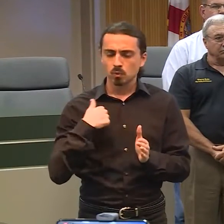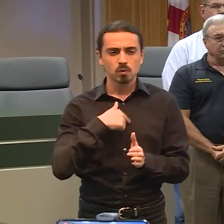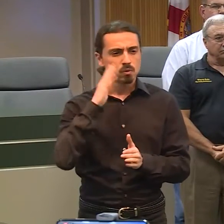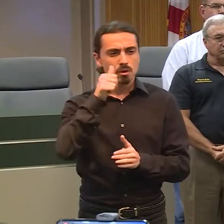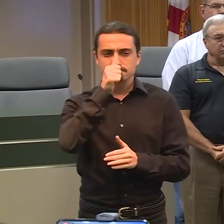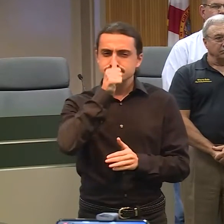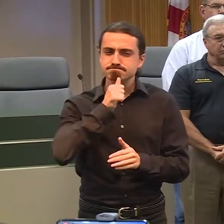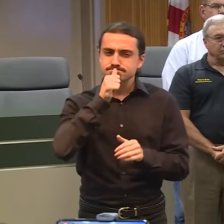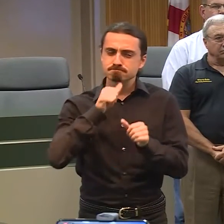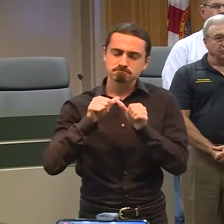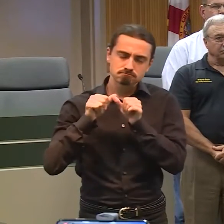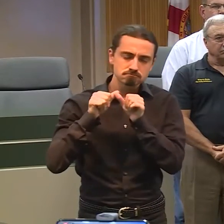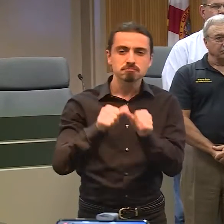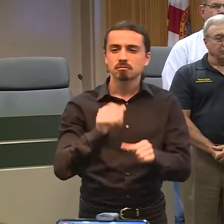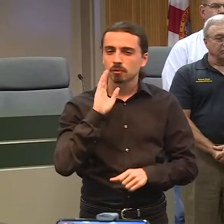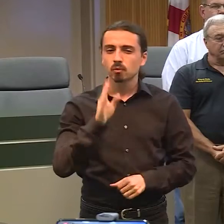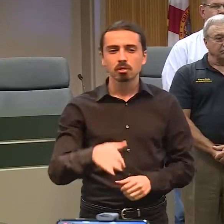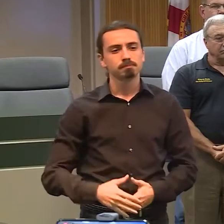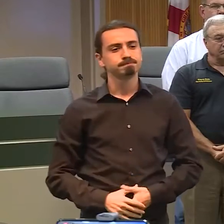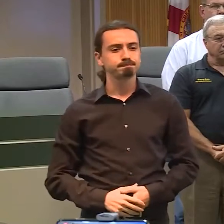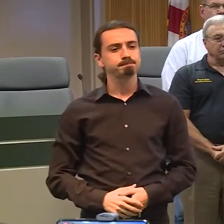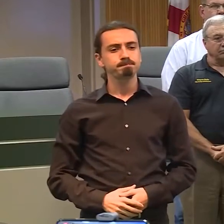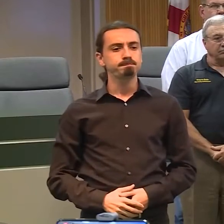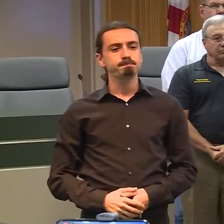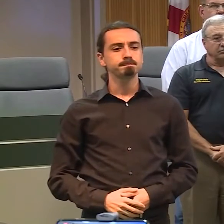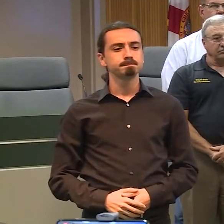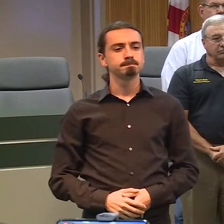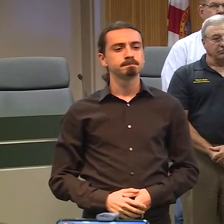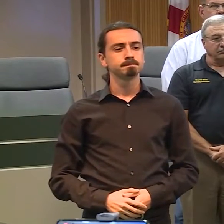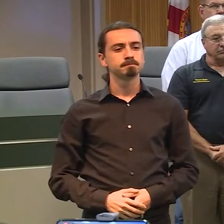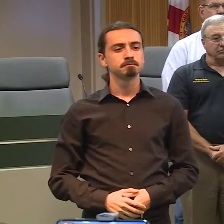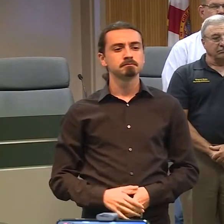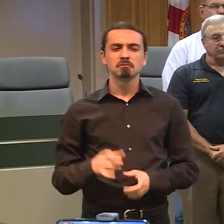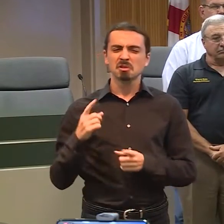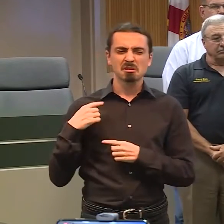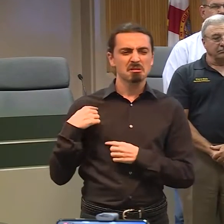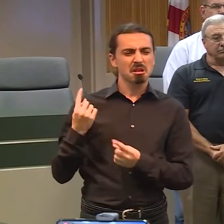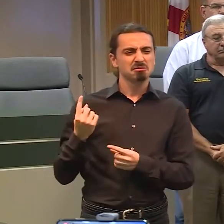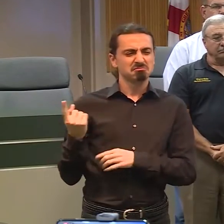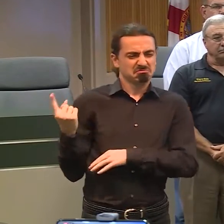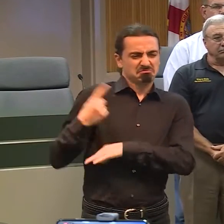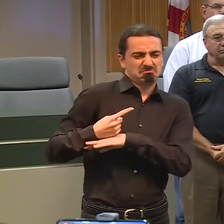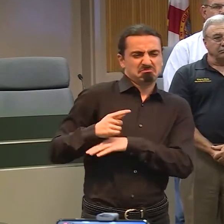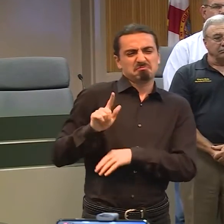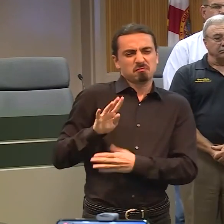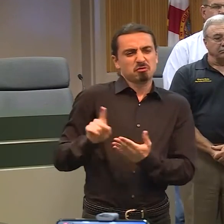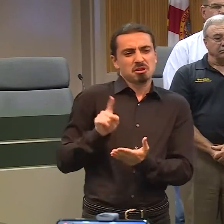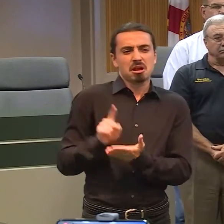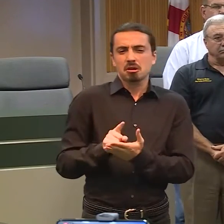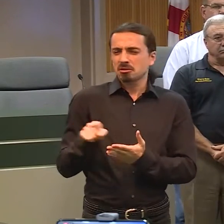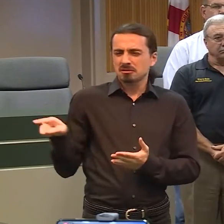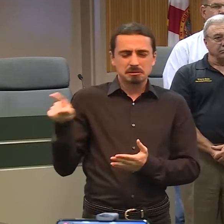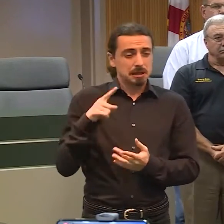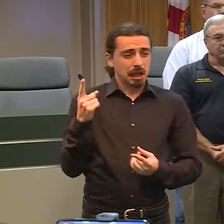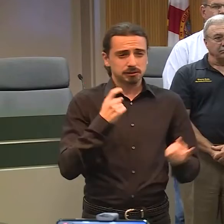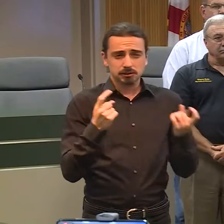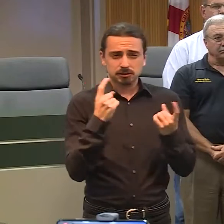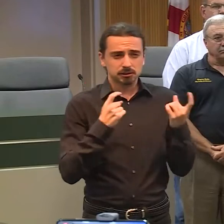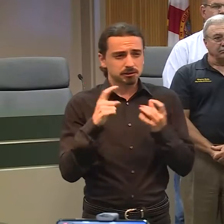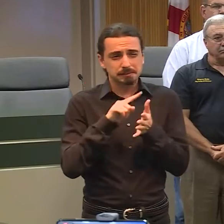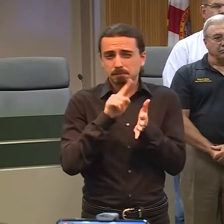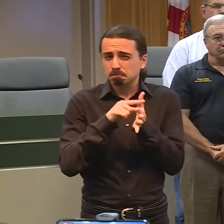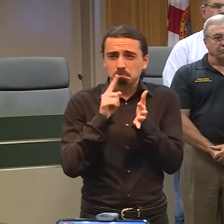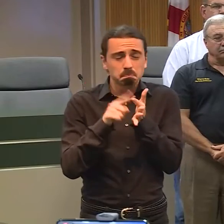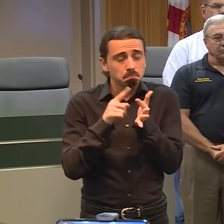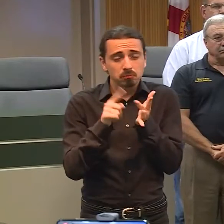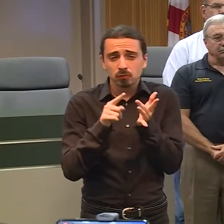with. A lot of folks in the past 24 hours have contacted me directly asking many questions about different things, whether it's